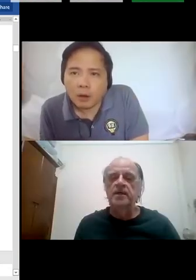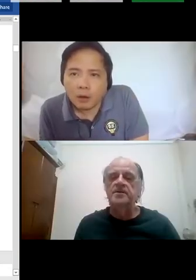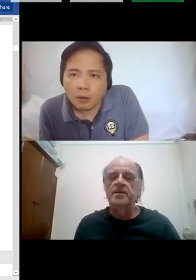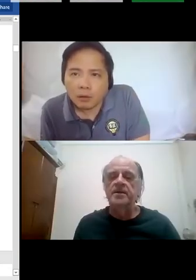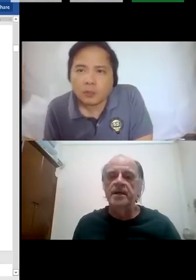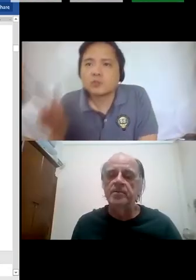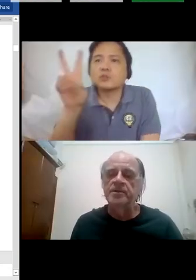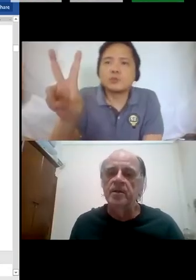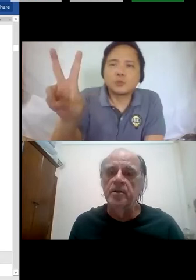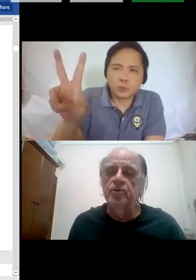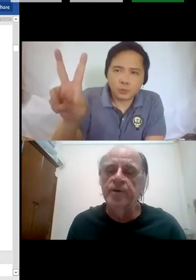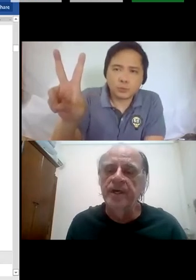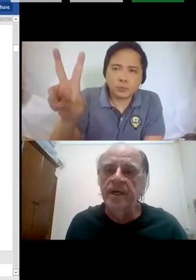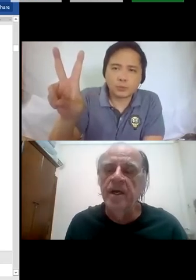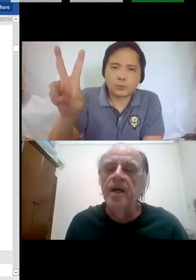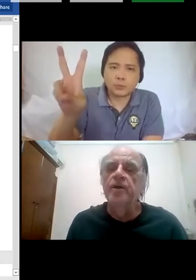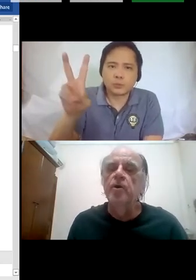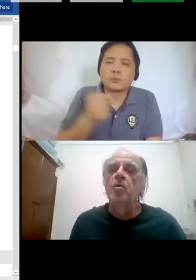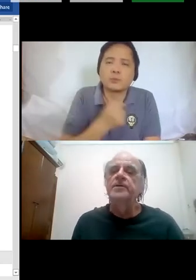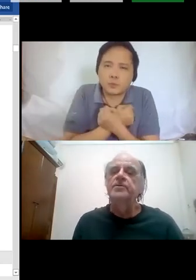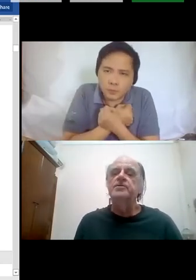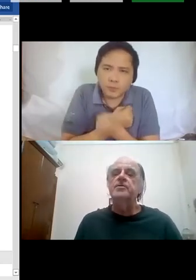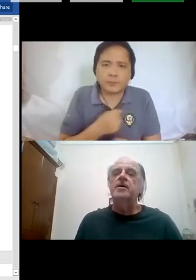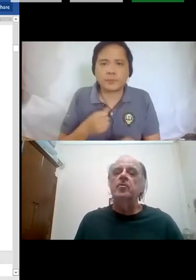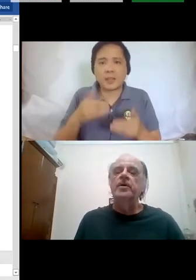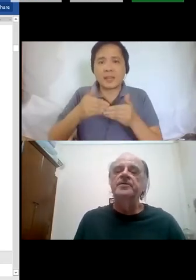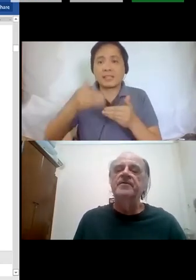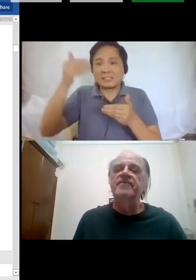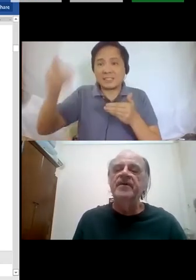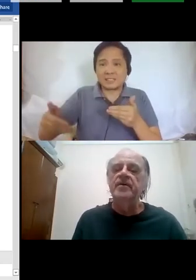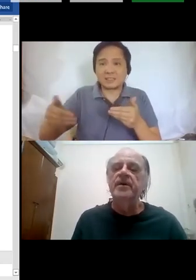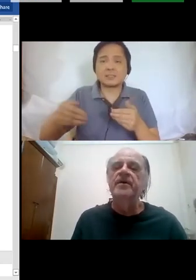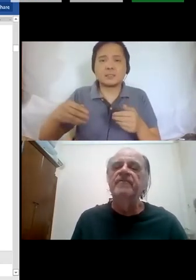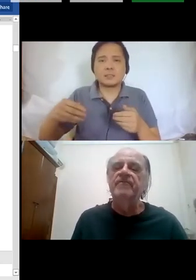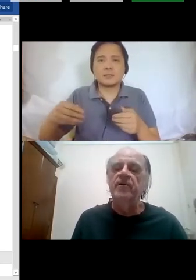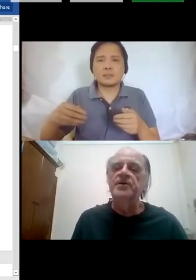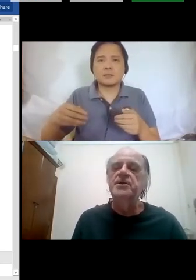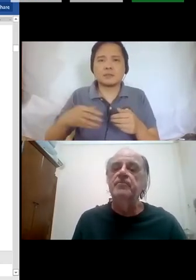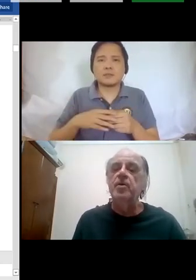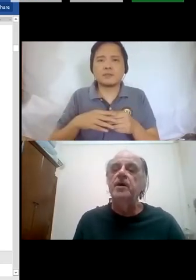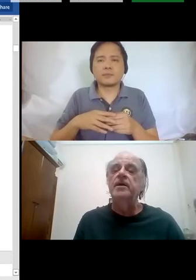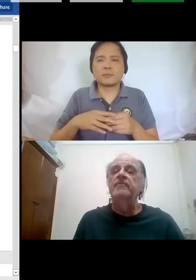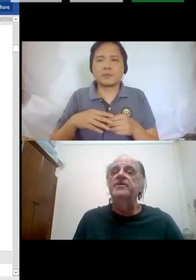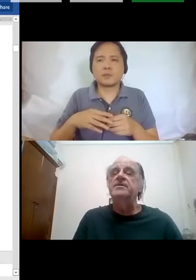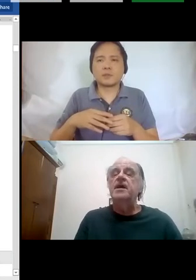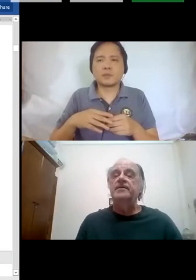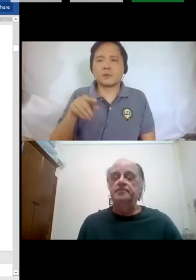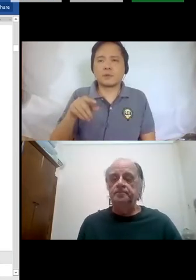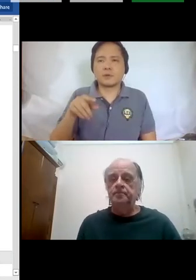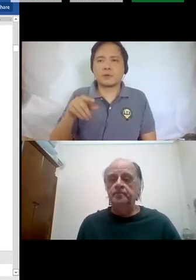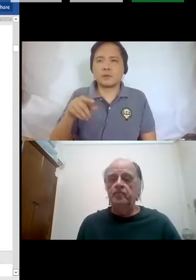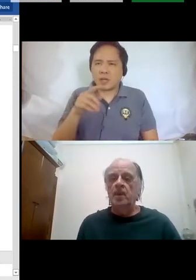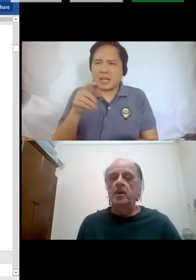Two, yes. Now the next one's a little tricky. You want to start with the very first part of the